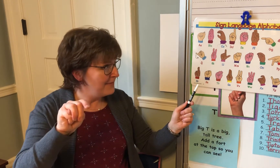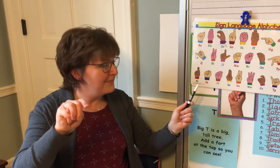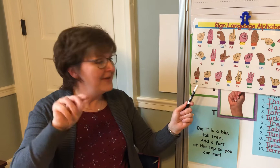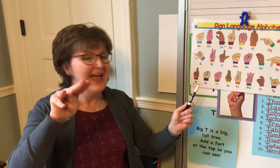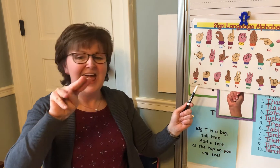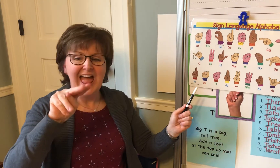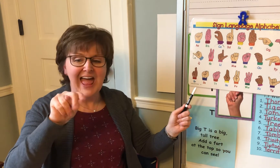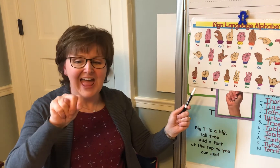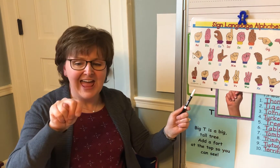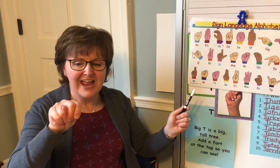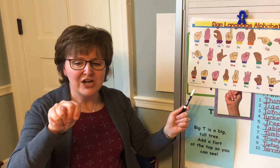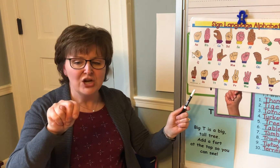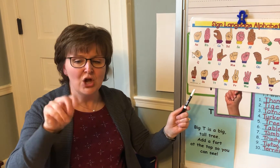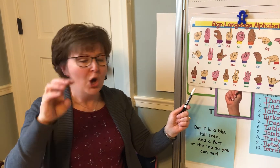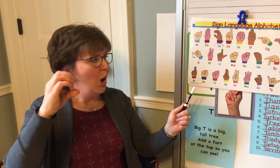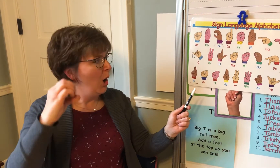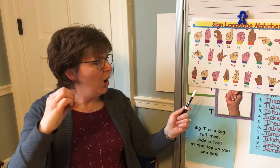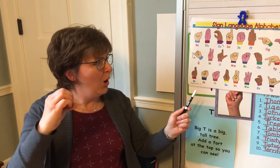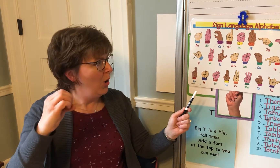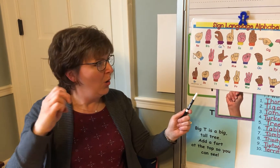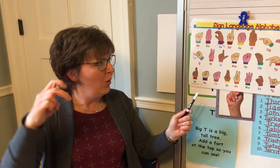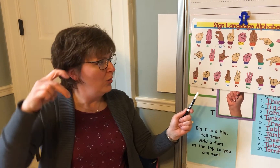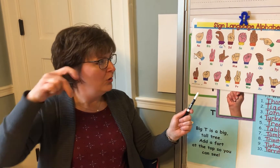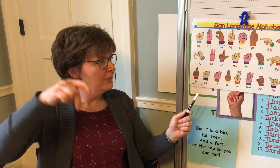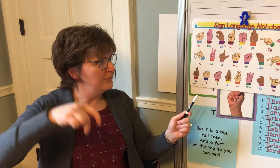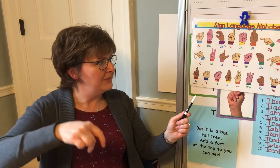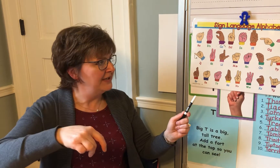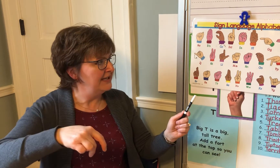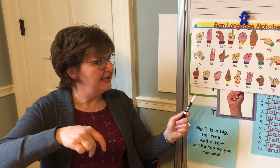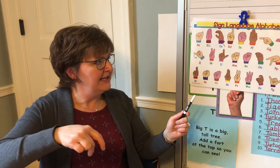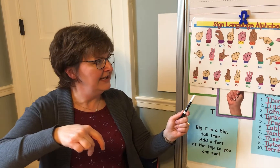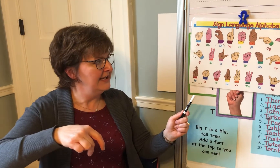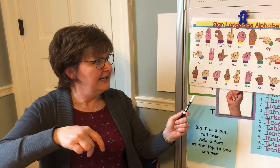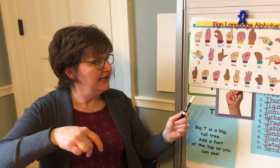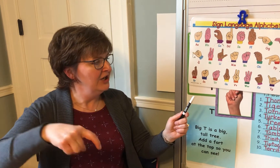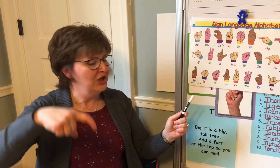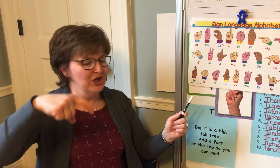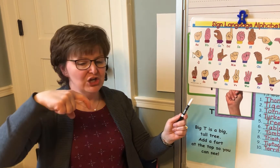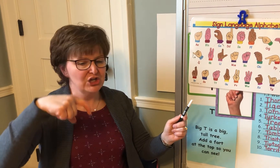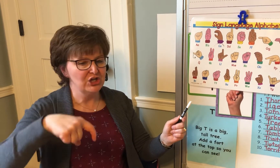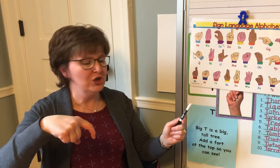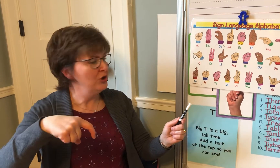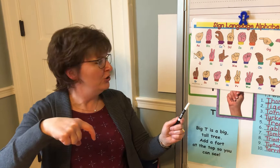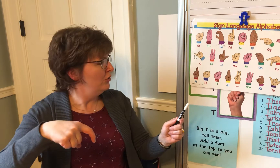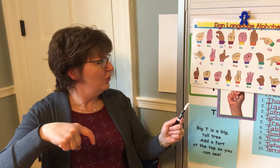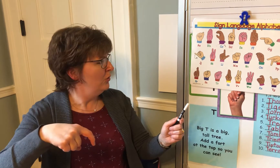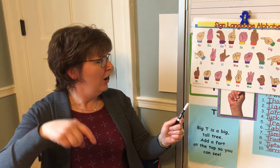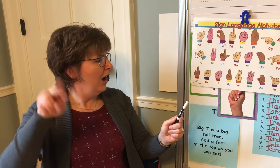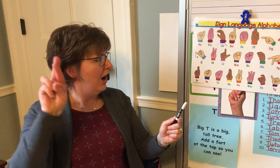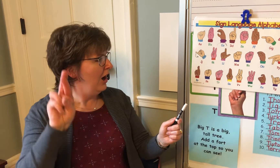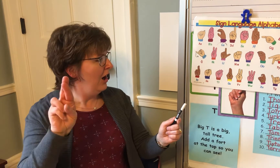M, N, O, P, Q,